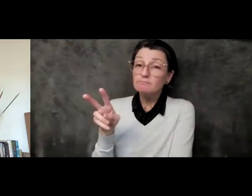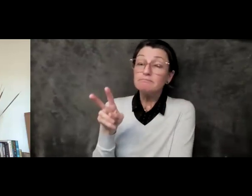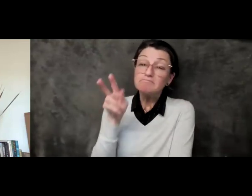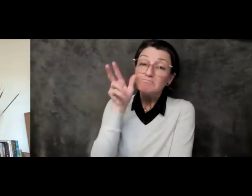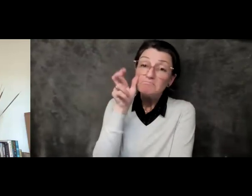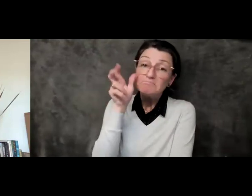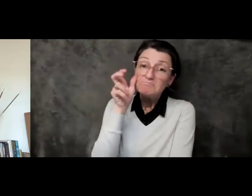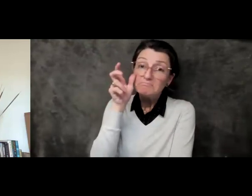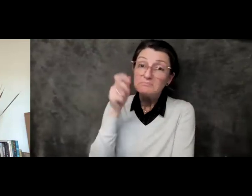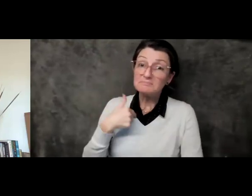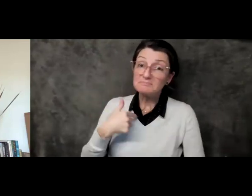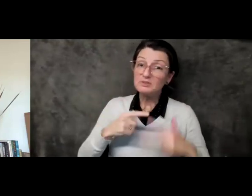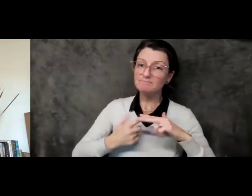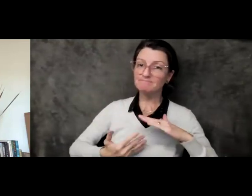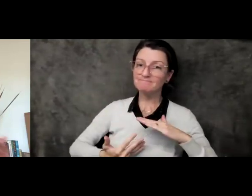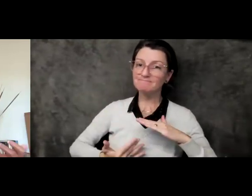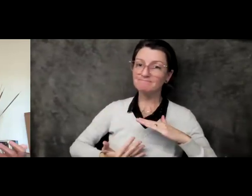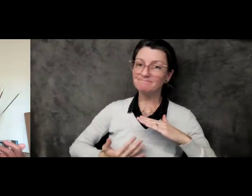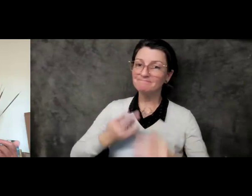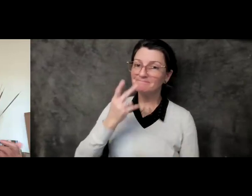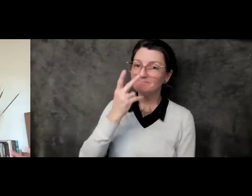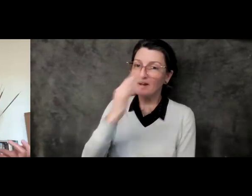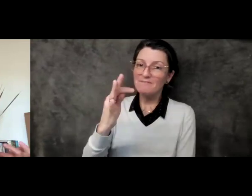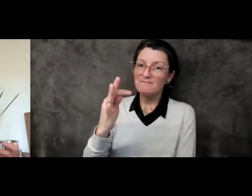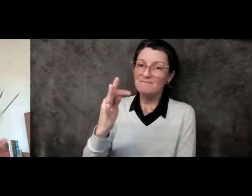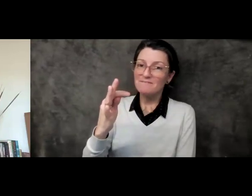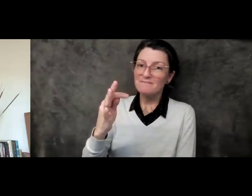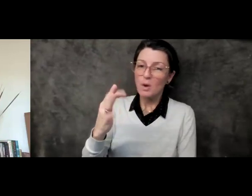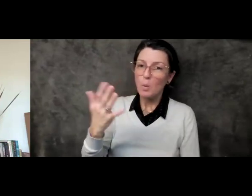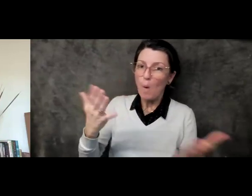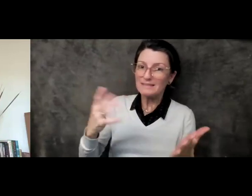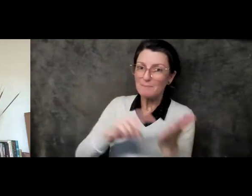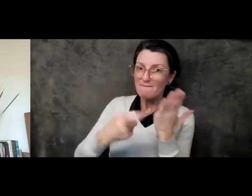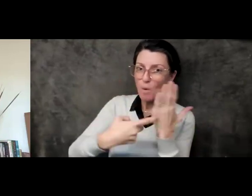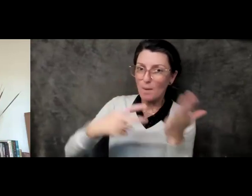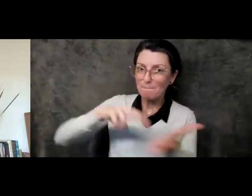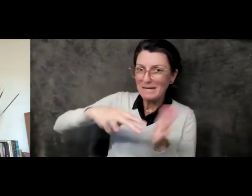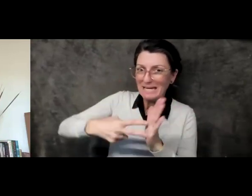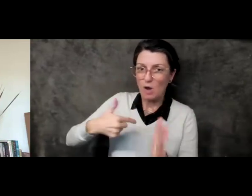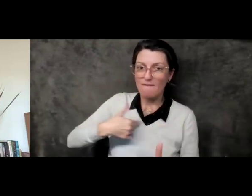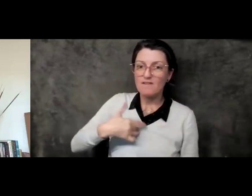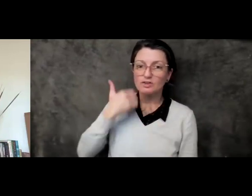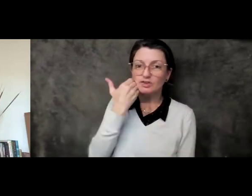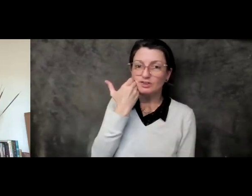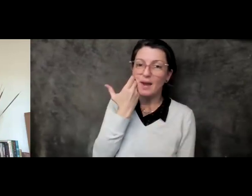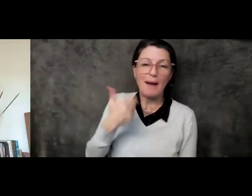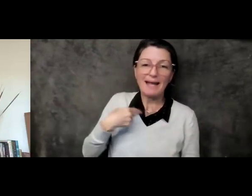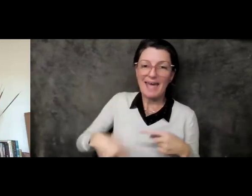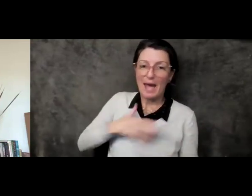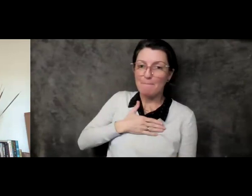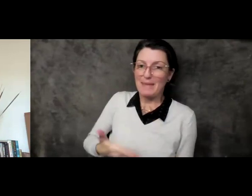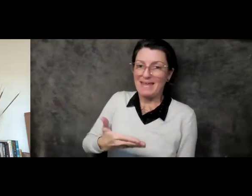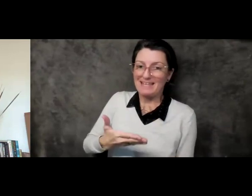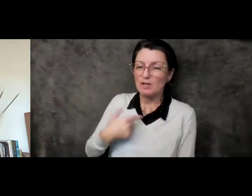then I'm just getting really pissed because I don't know what a metaphor is. So I've got some shame going on, right? But I